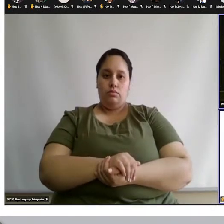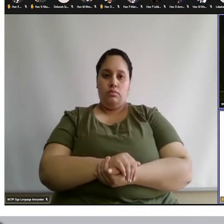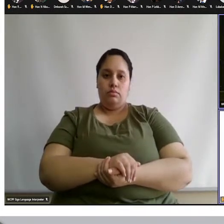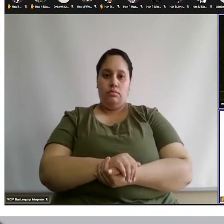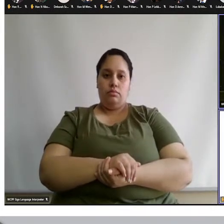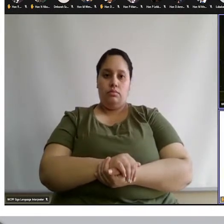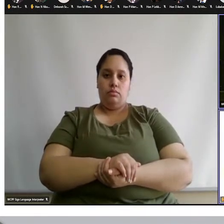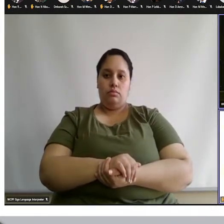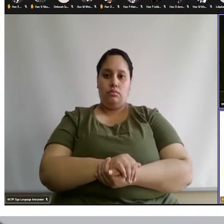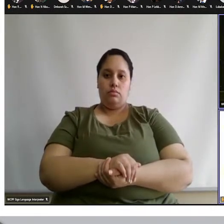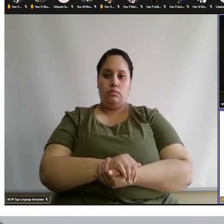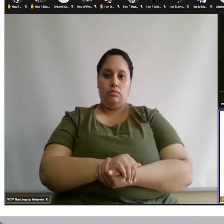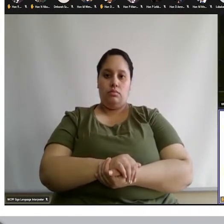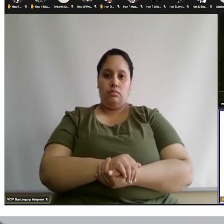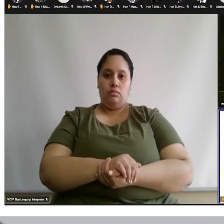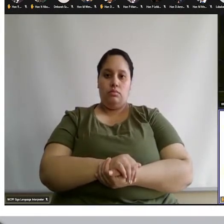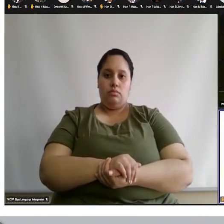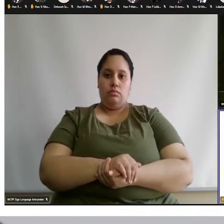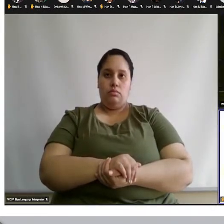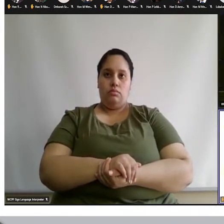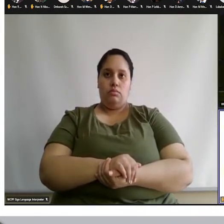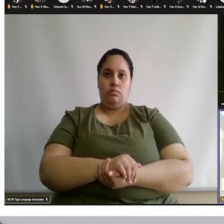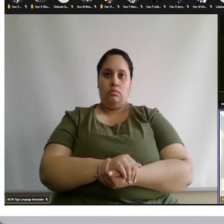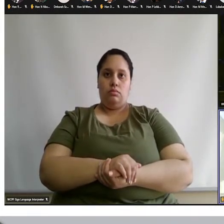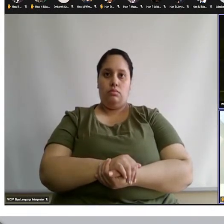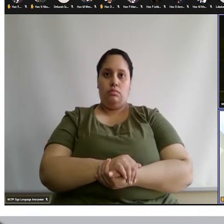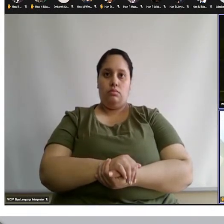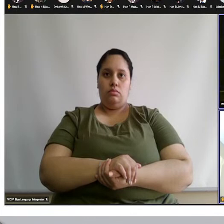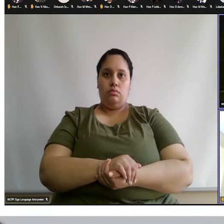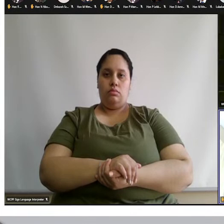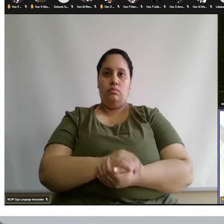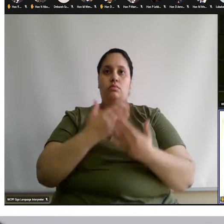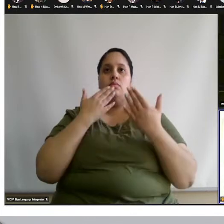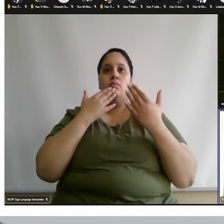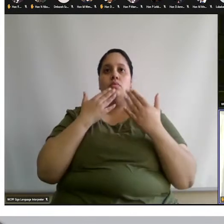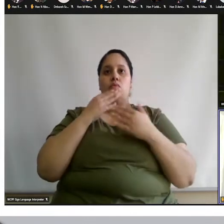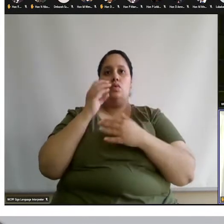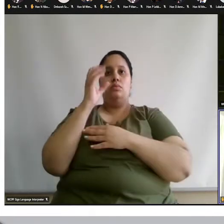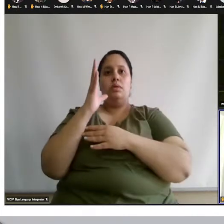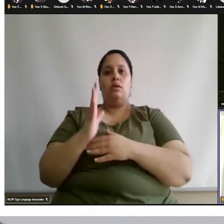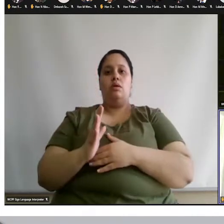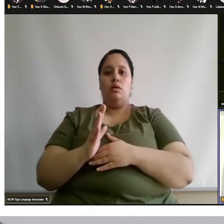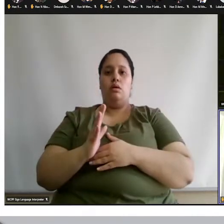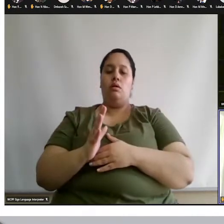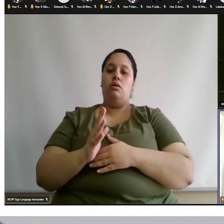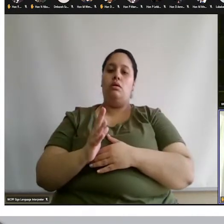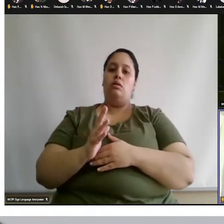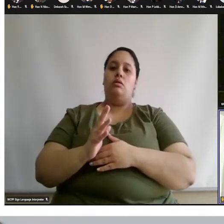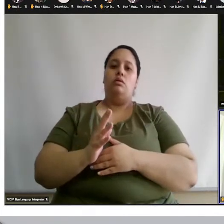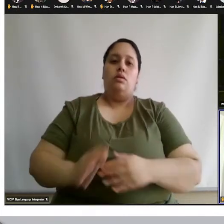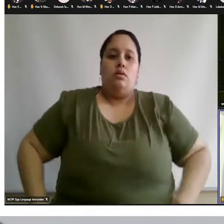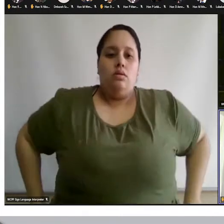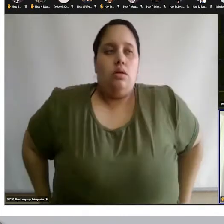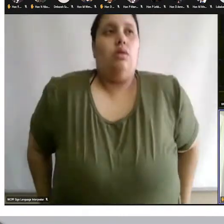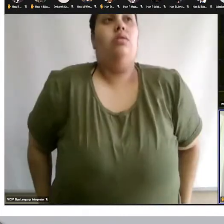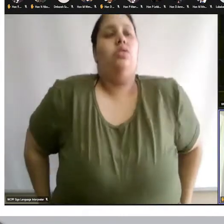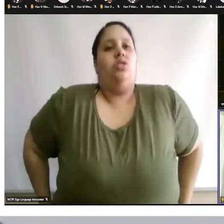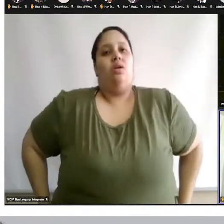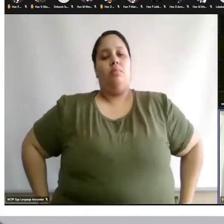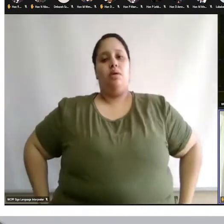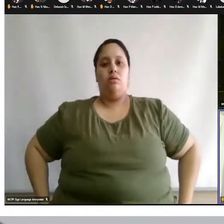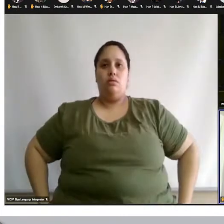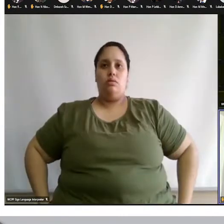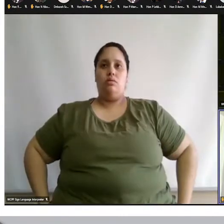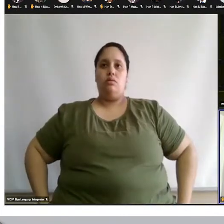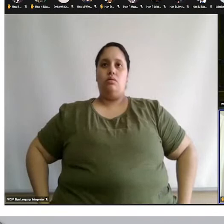Thank you very much, Speaker. Honourable Minister, I want to speak to you